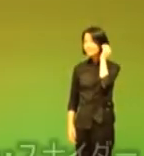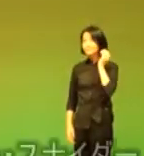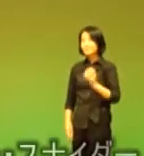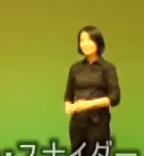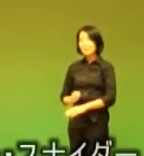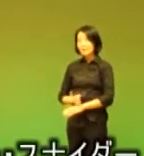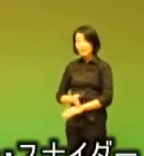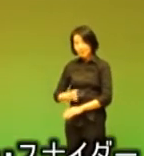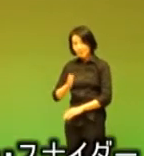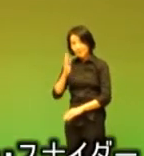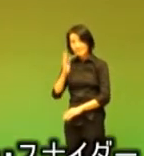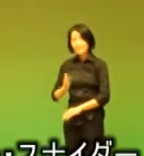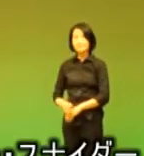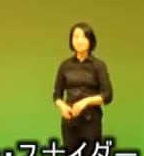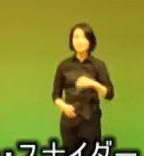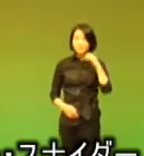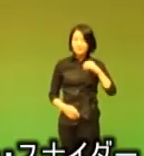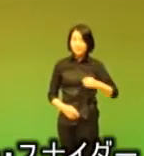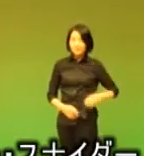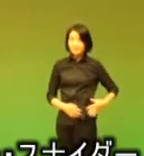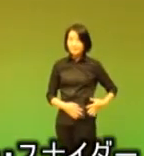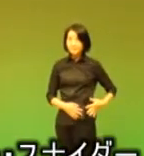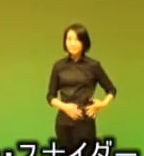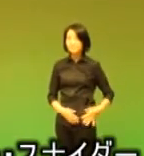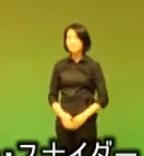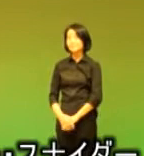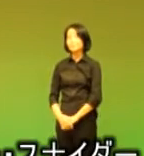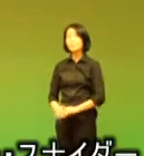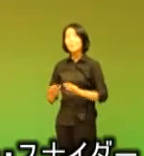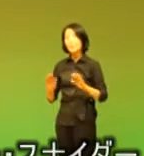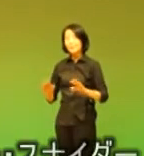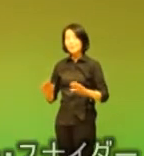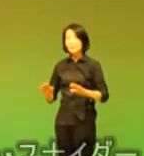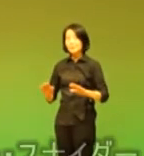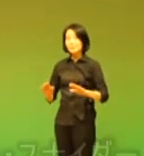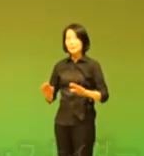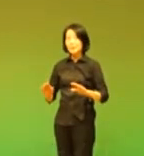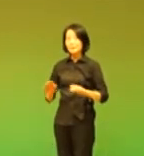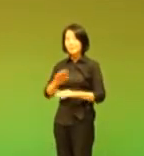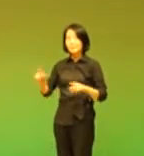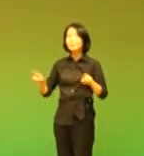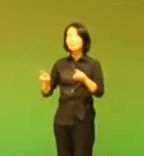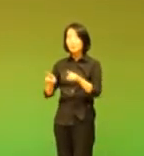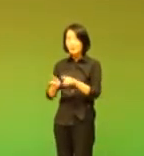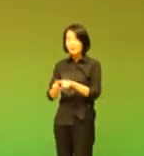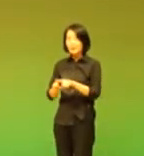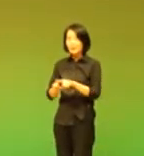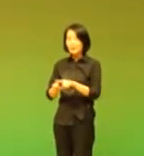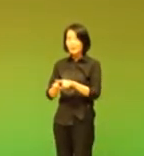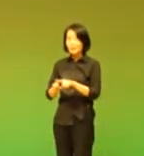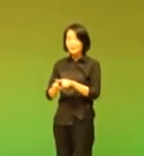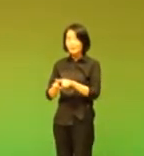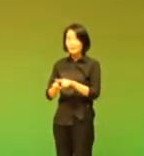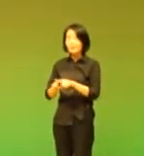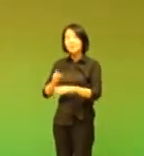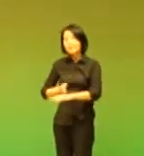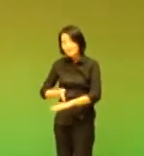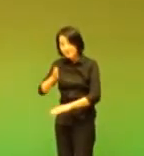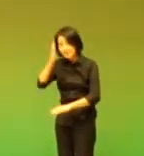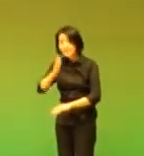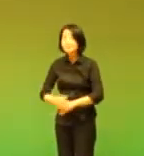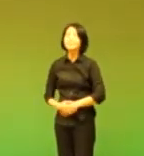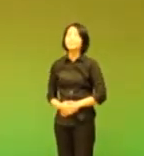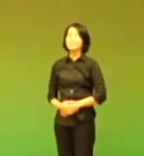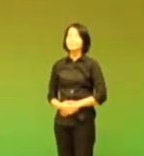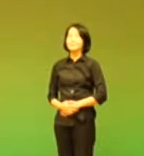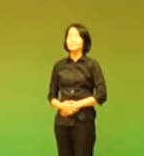Thank you very much for the opportunity to join you here today. I'm really honored to be here and grateful for the generosity